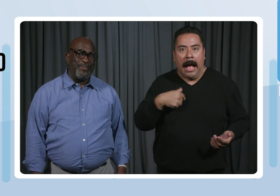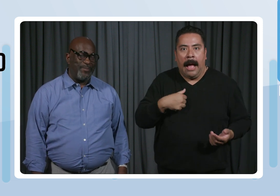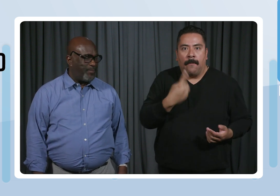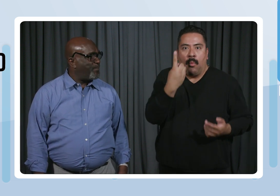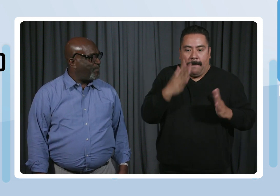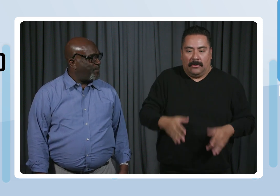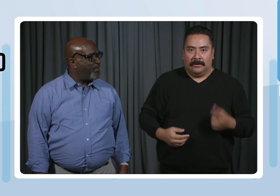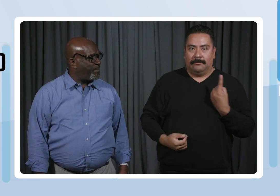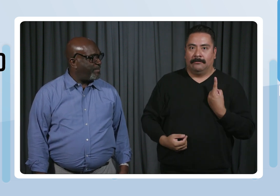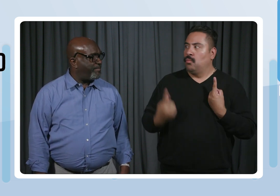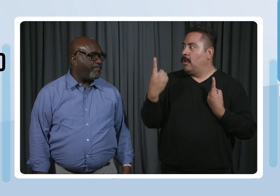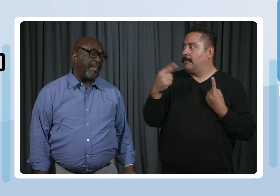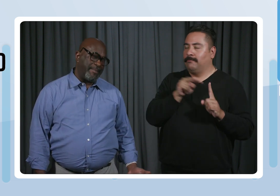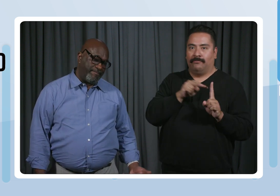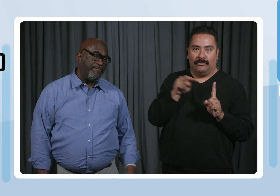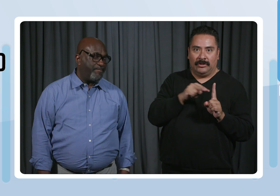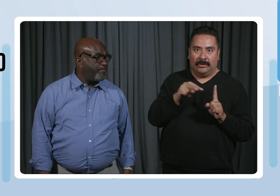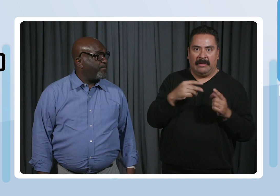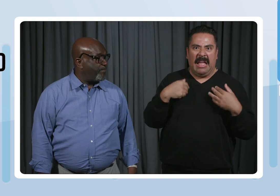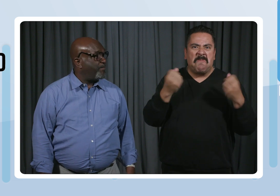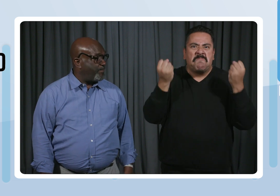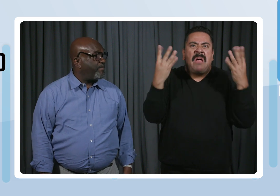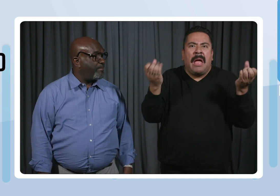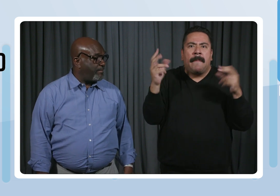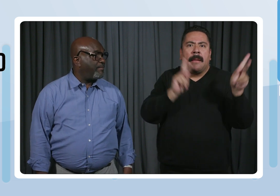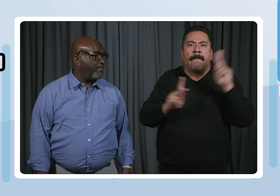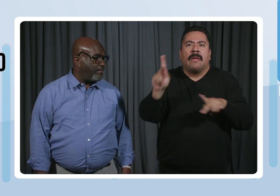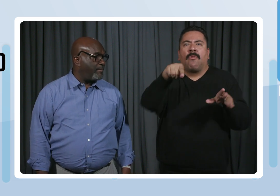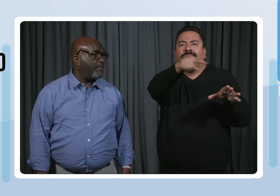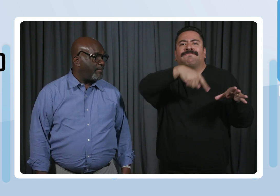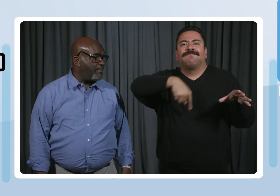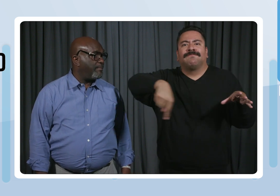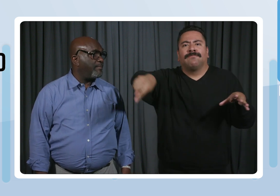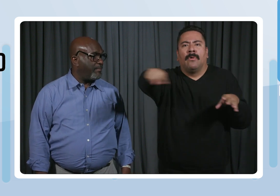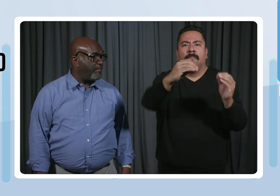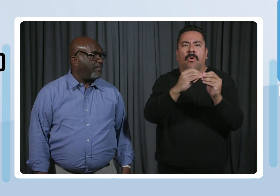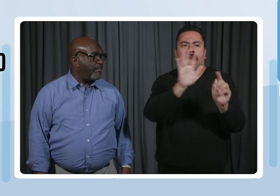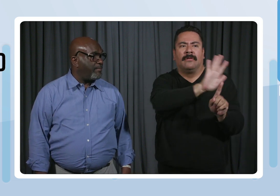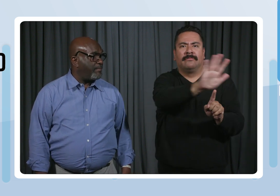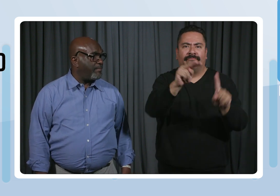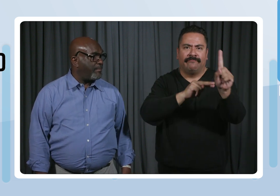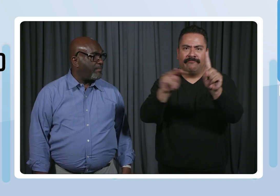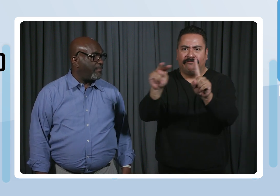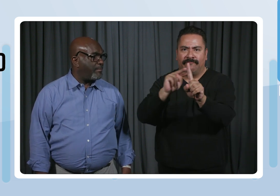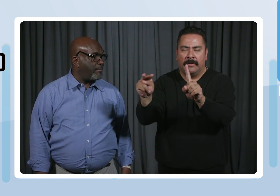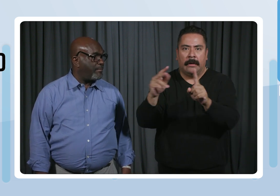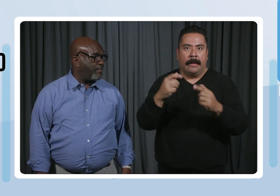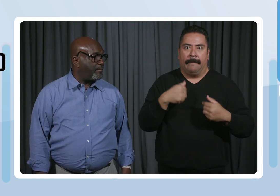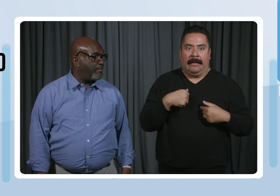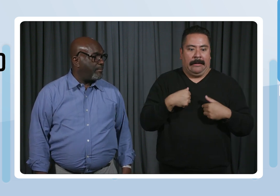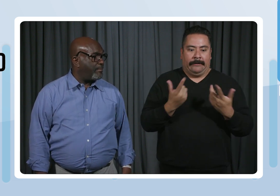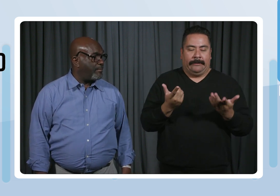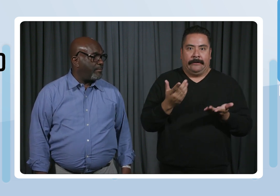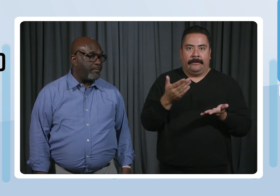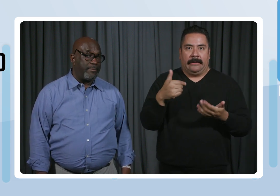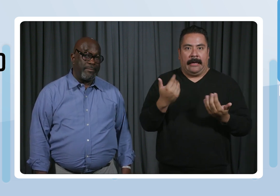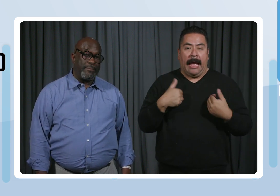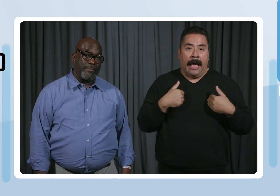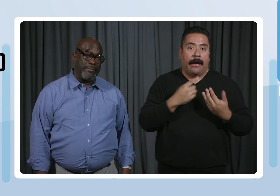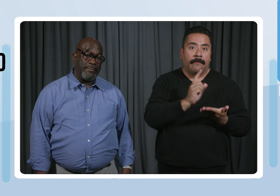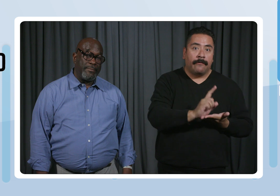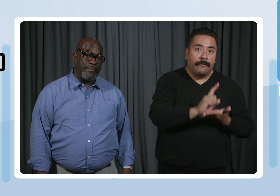one person out of more than a billion people. And I exist at this nexus point of privilege